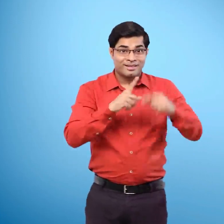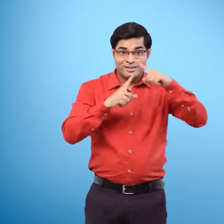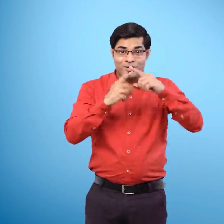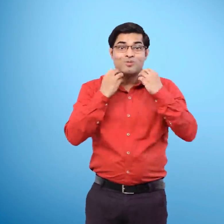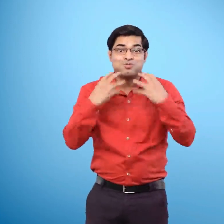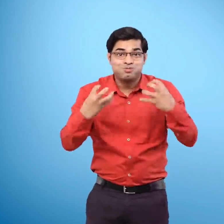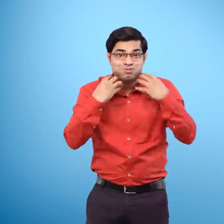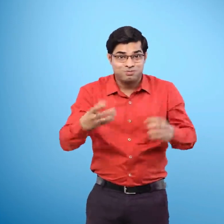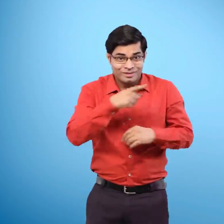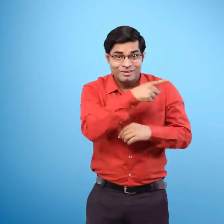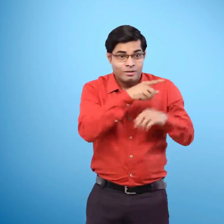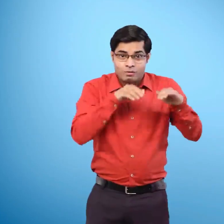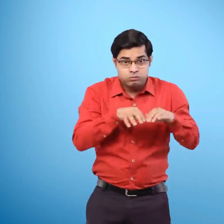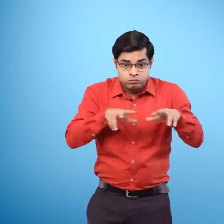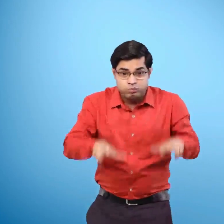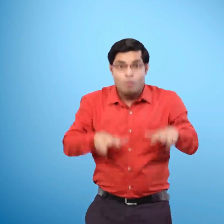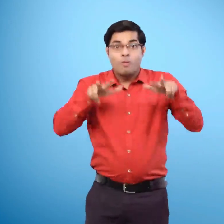T2 frog is jumping from